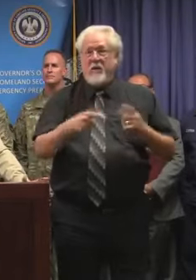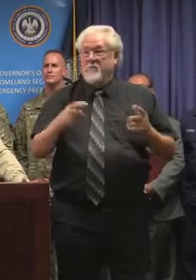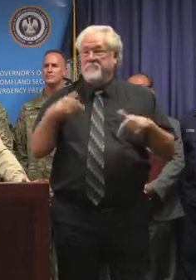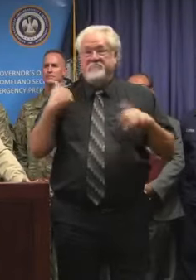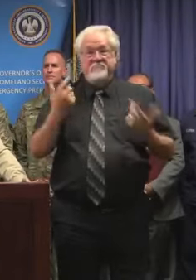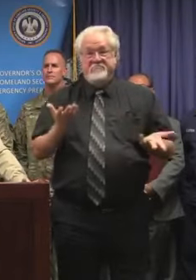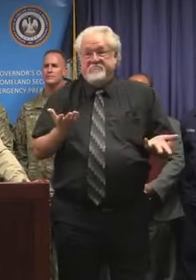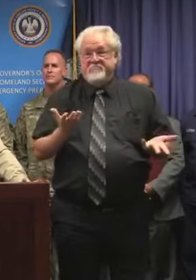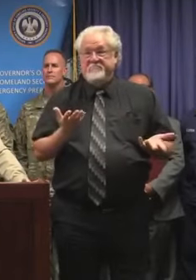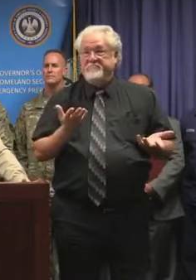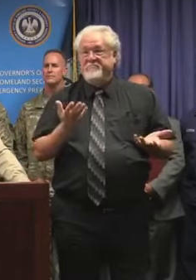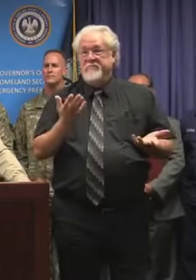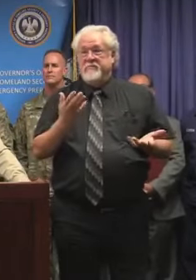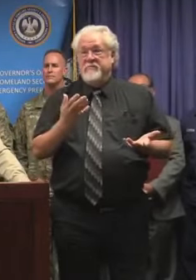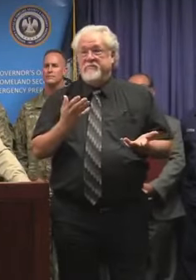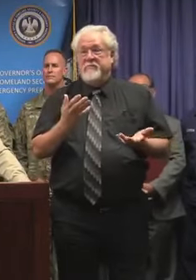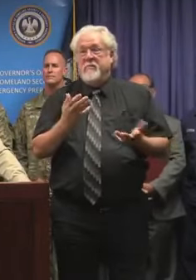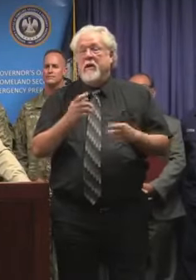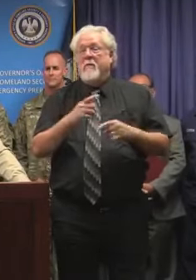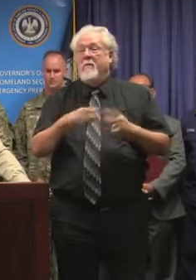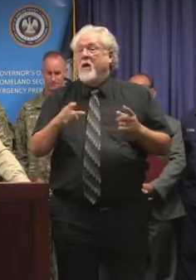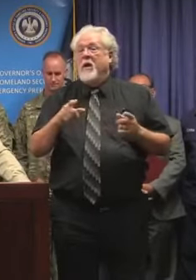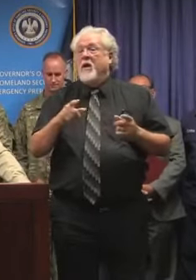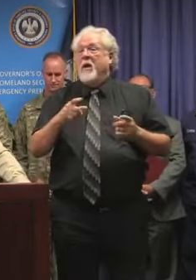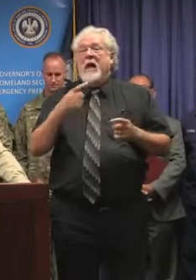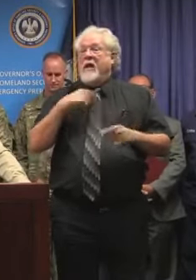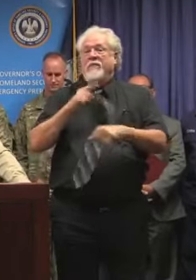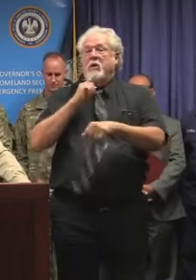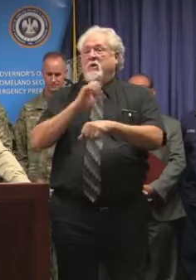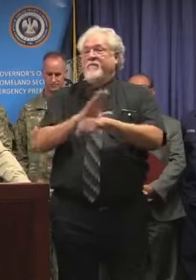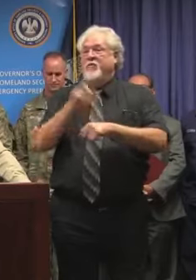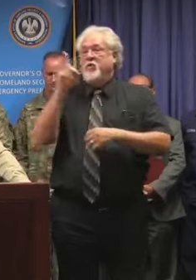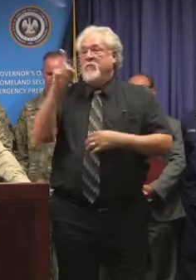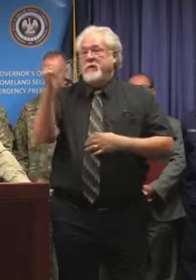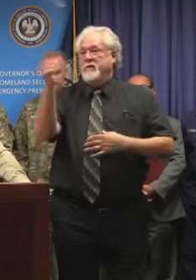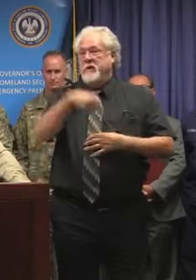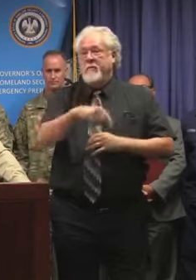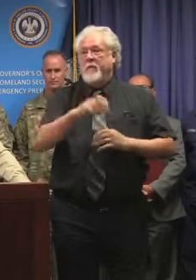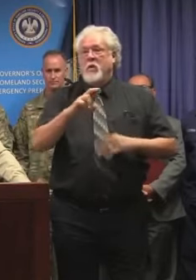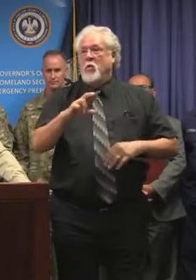that remains the case, but we haven't confirmed that he is